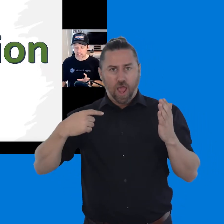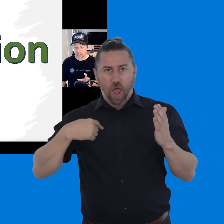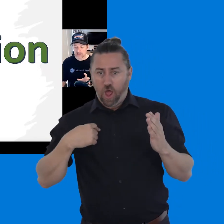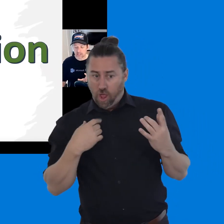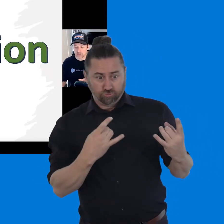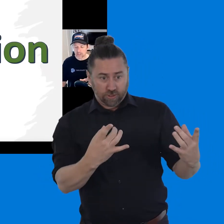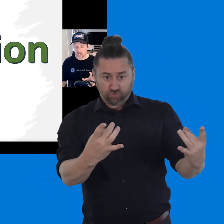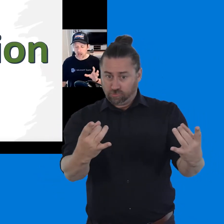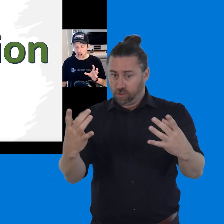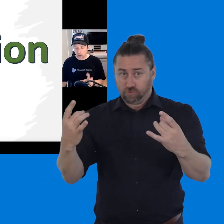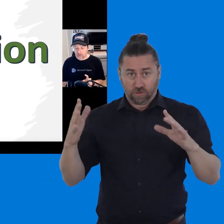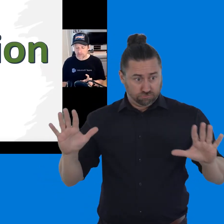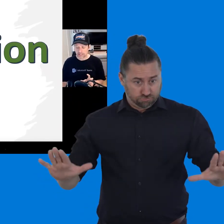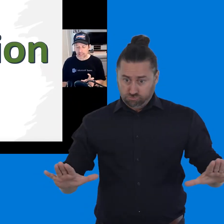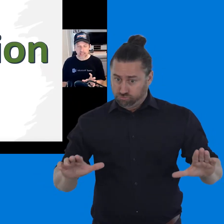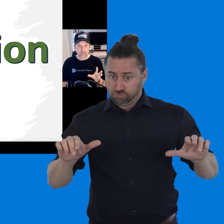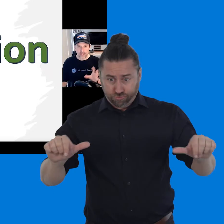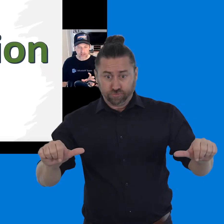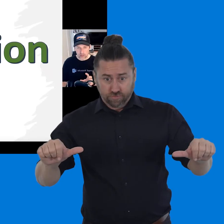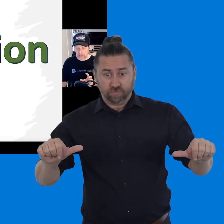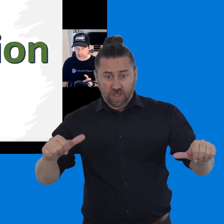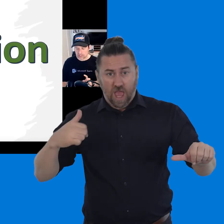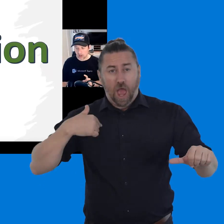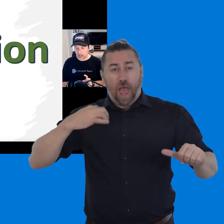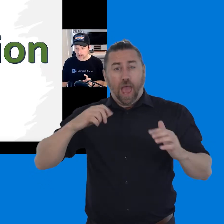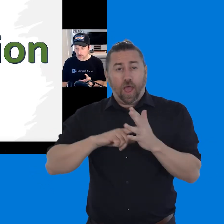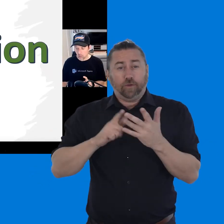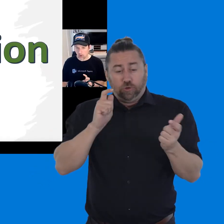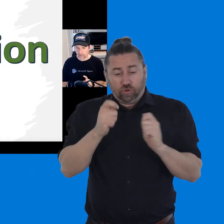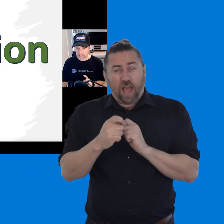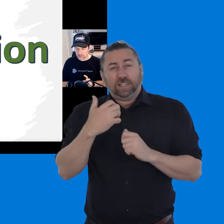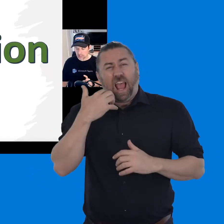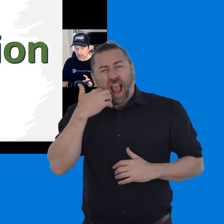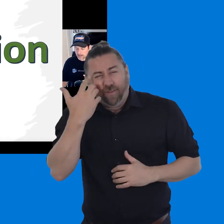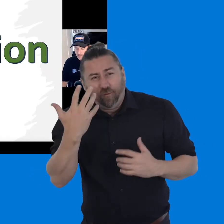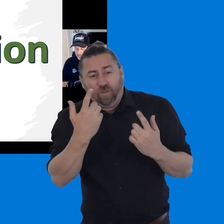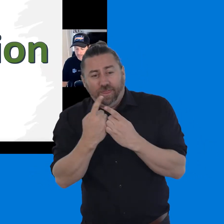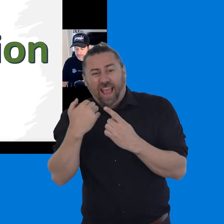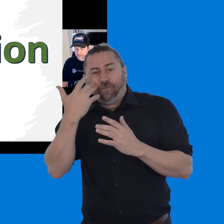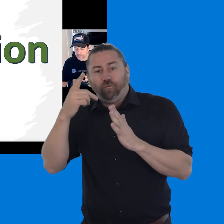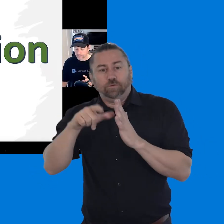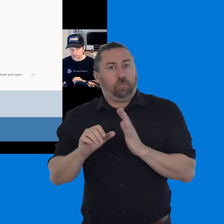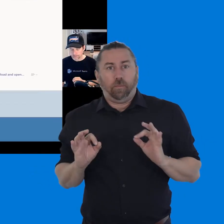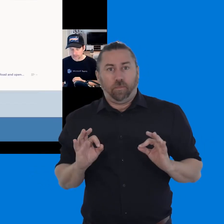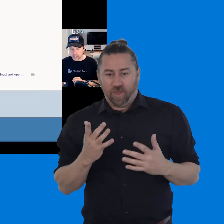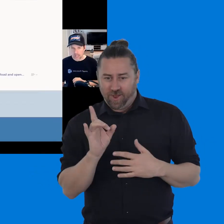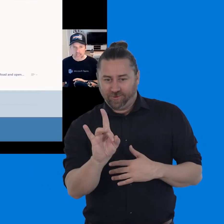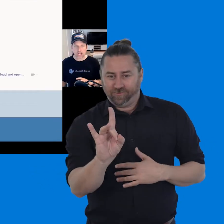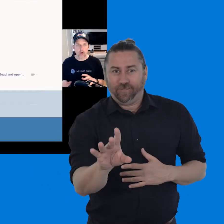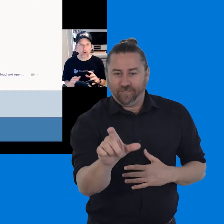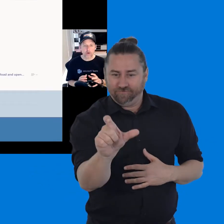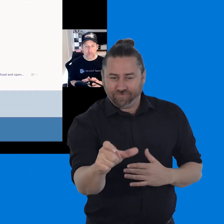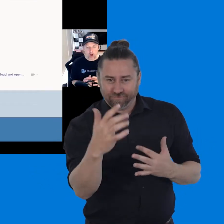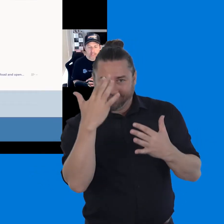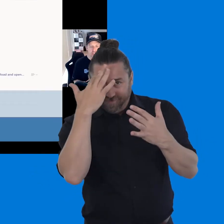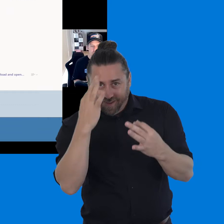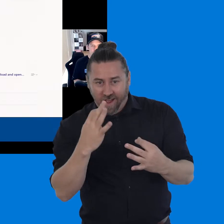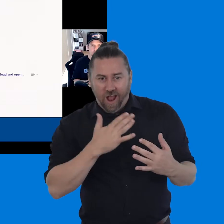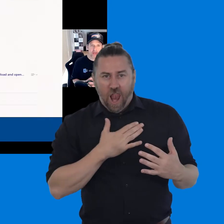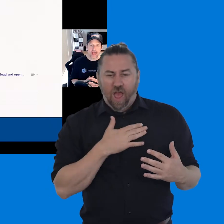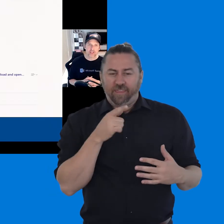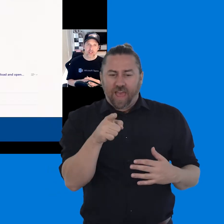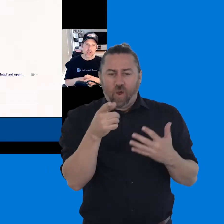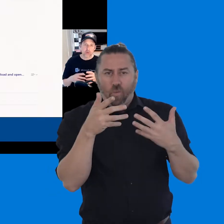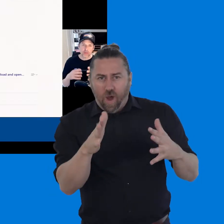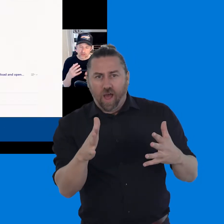facilitate personalisation, ultimately they don't decide what this looks like. Now, I want to remind